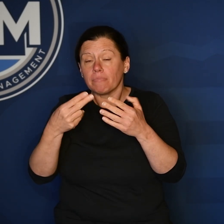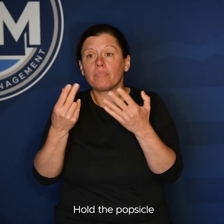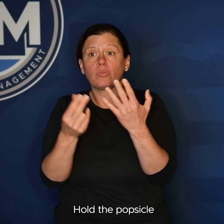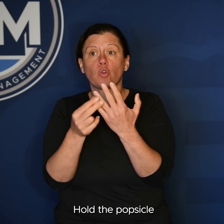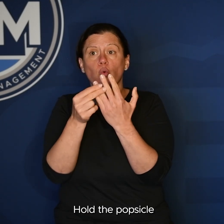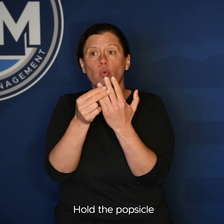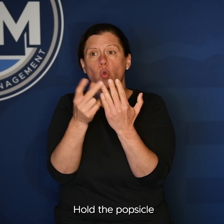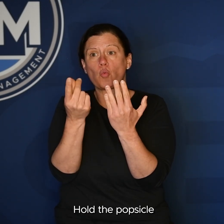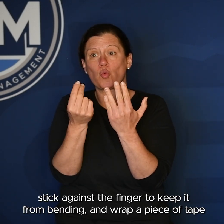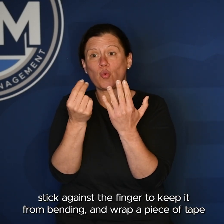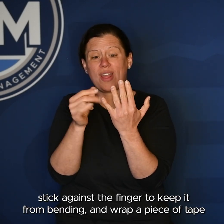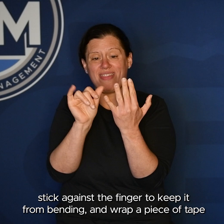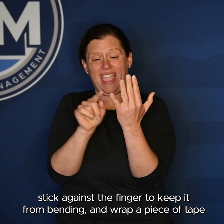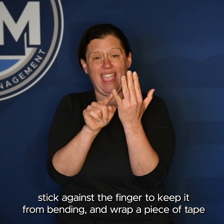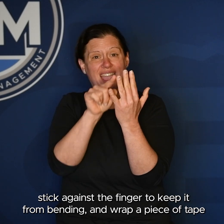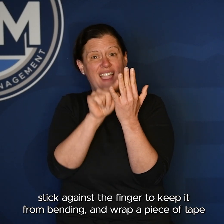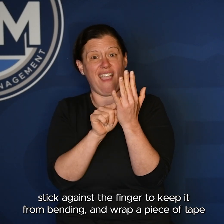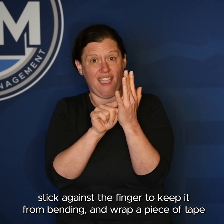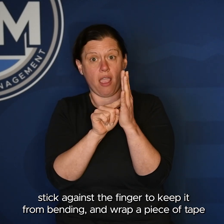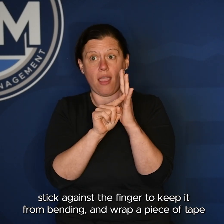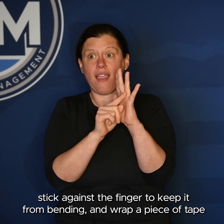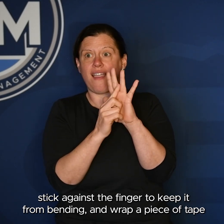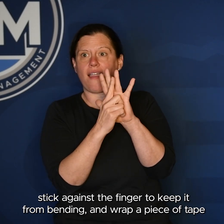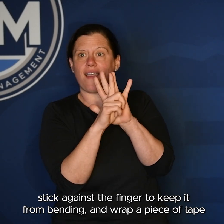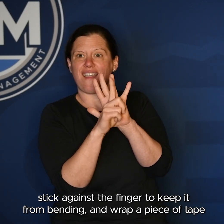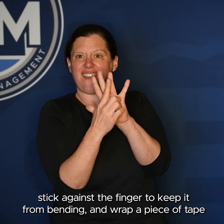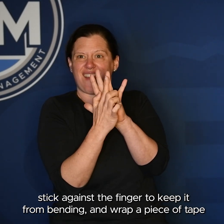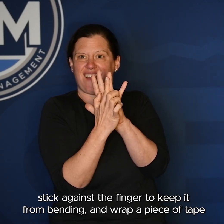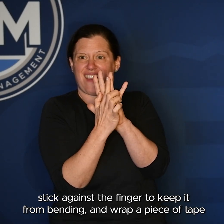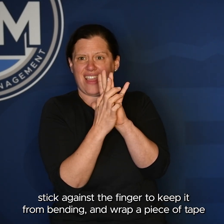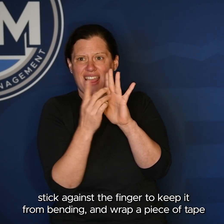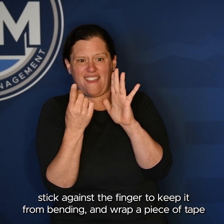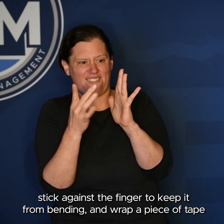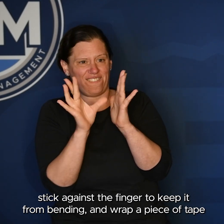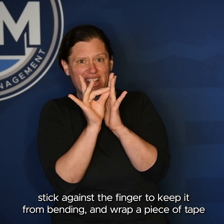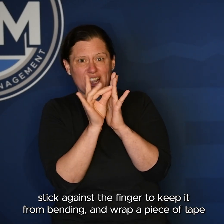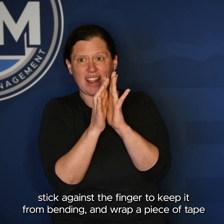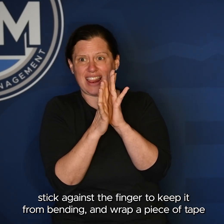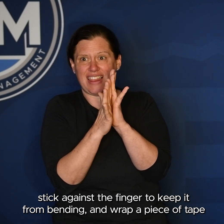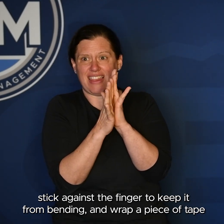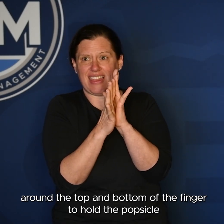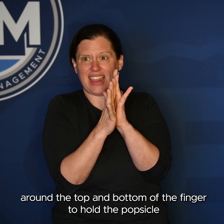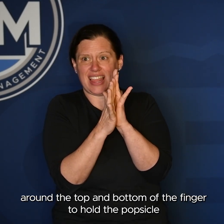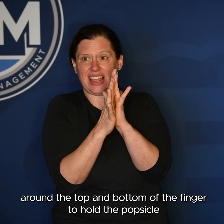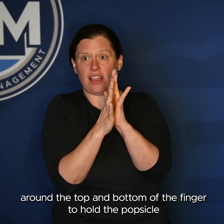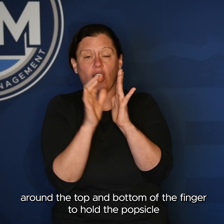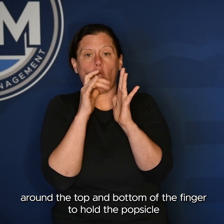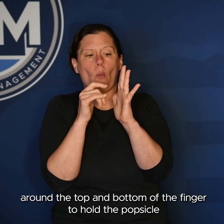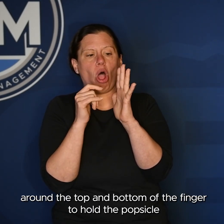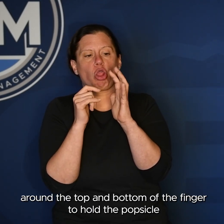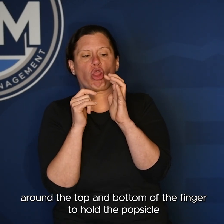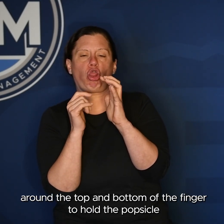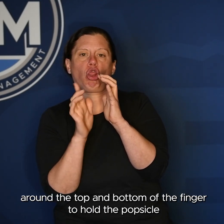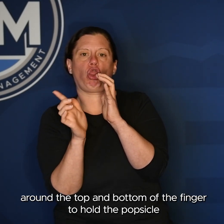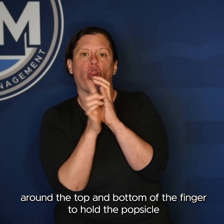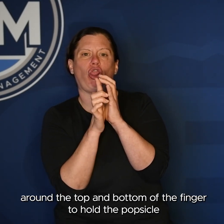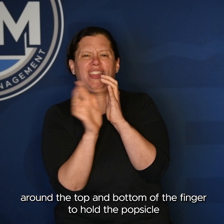Hold the popsicle stick against the finger to keep it from bending and wrap a piece of tape around the top and bottom of the finger to hold